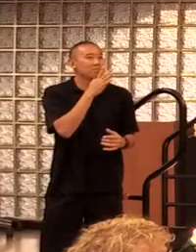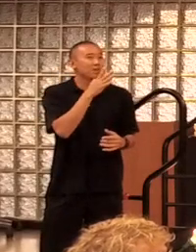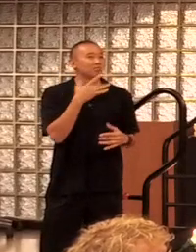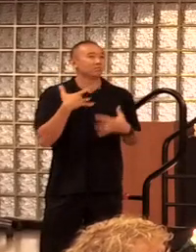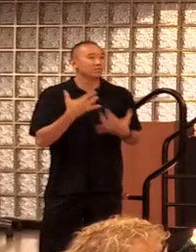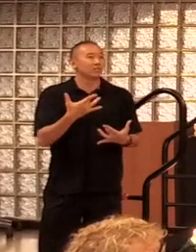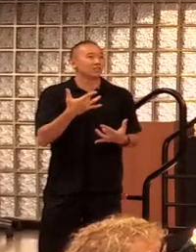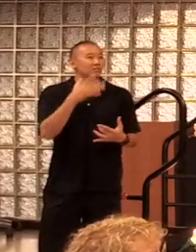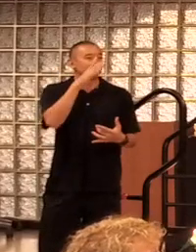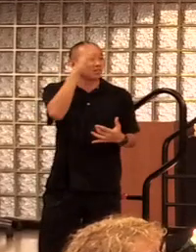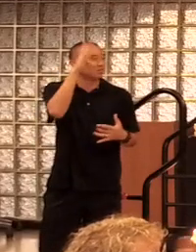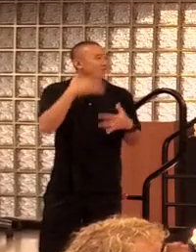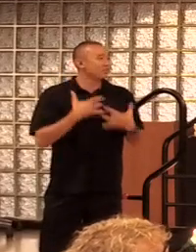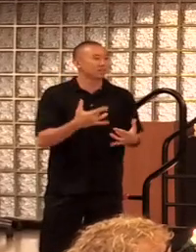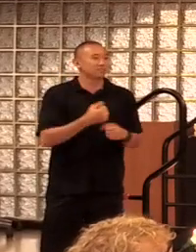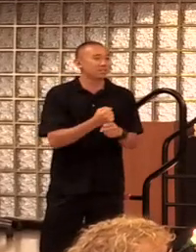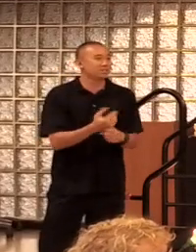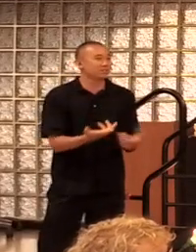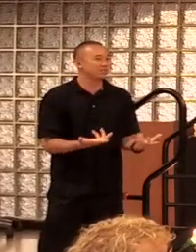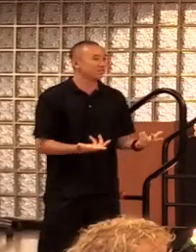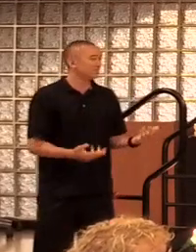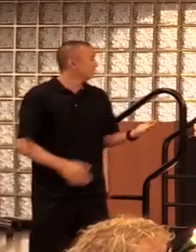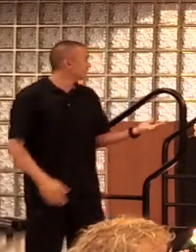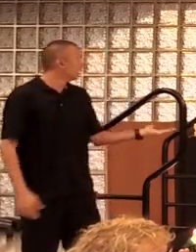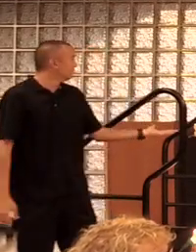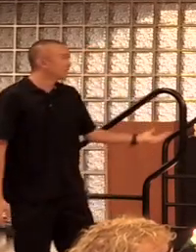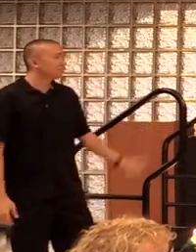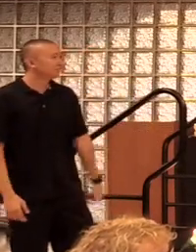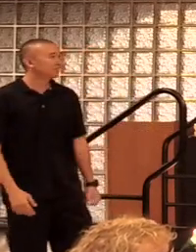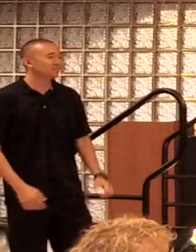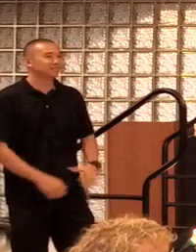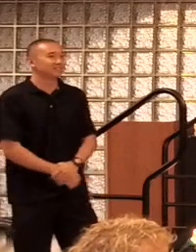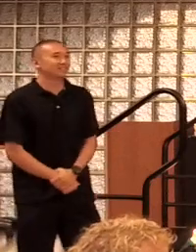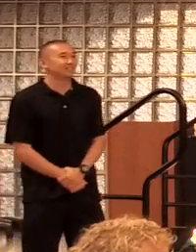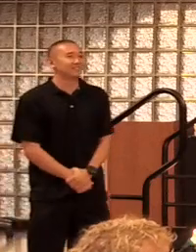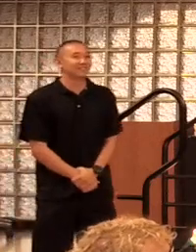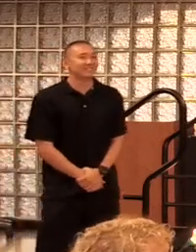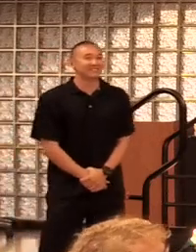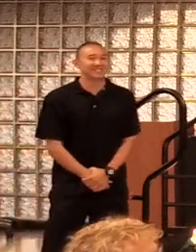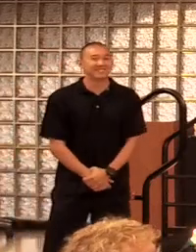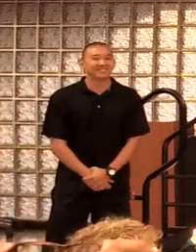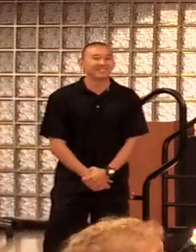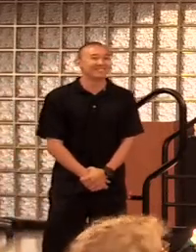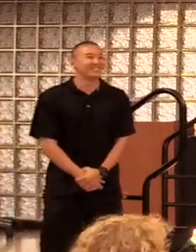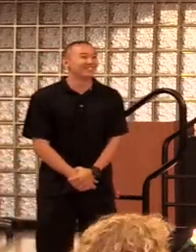just, the noise that your parents make that just annoys you?